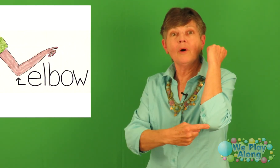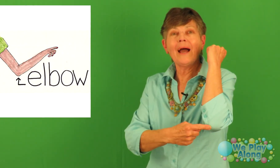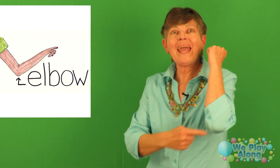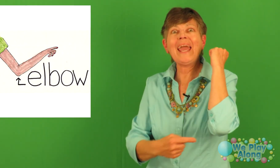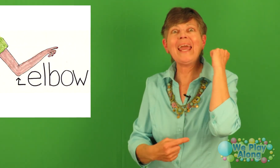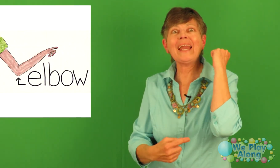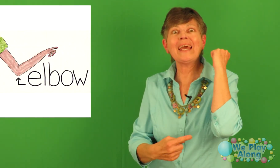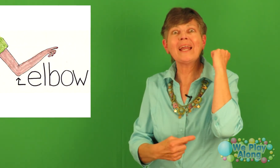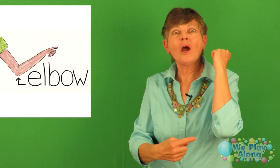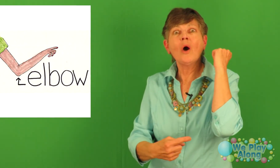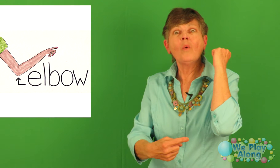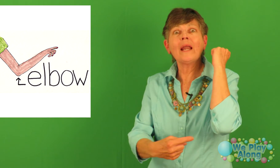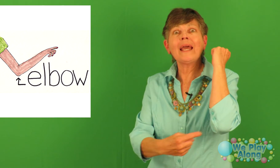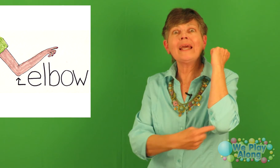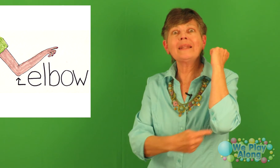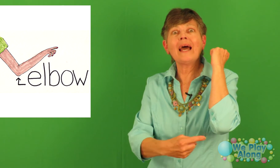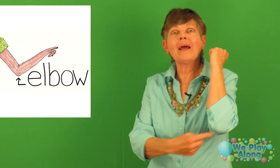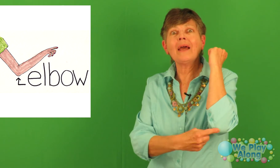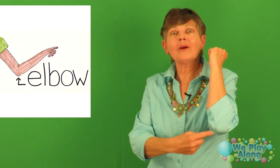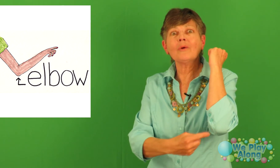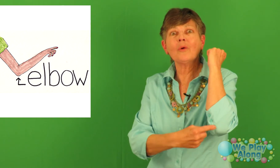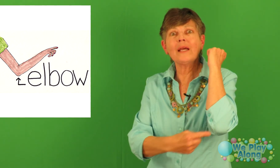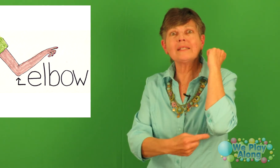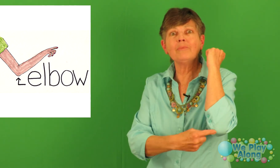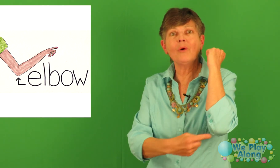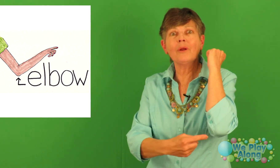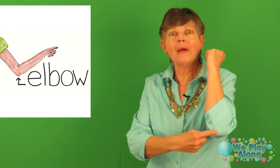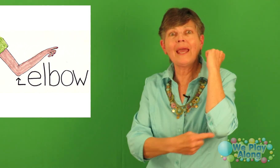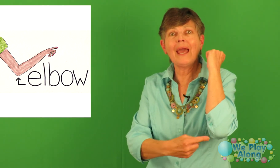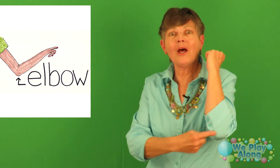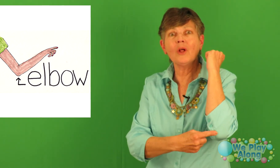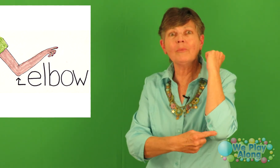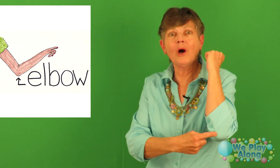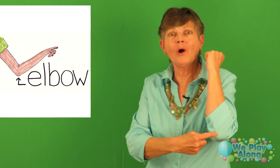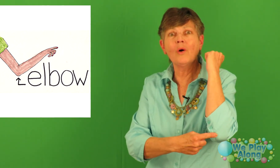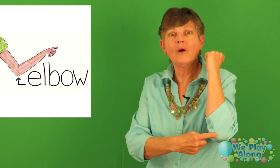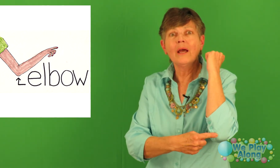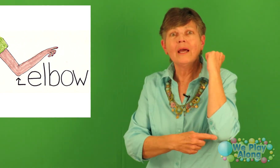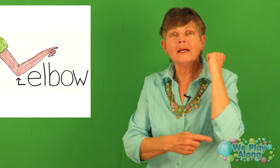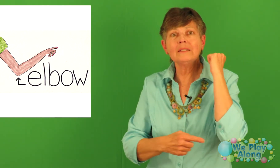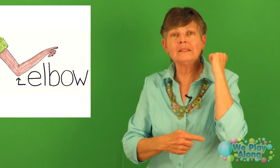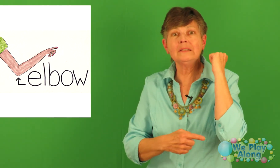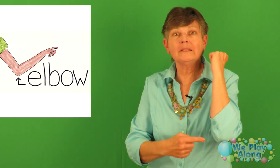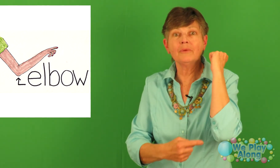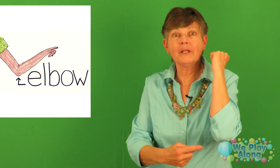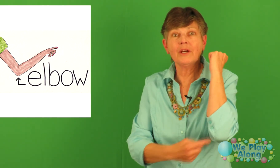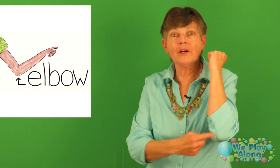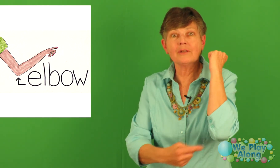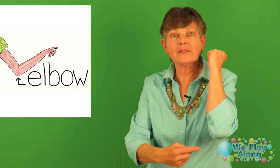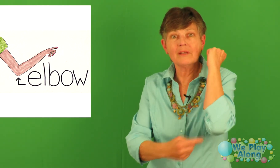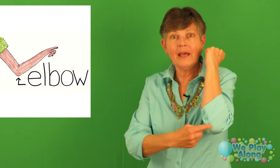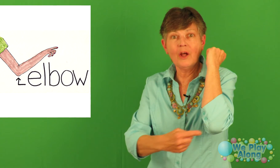I hate it when I hit that crazy bone on my elbow. Ugh, it really hurts.